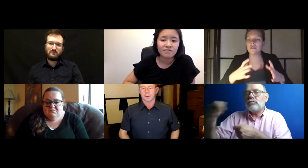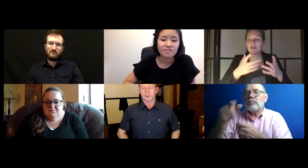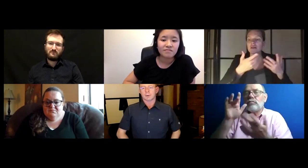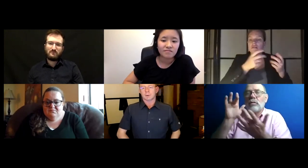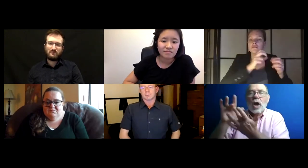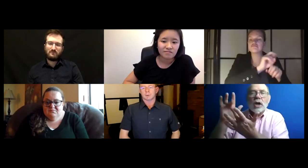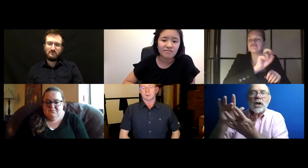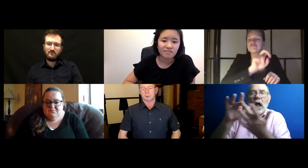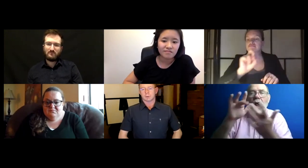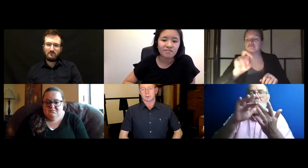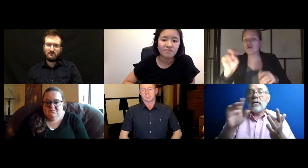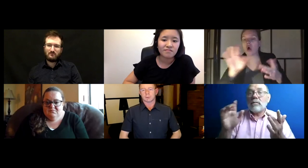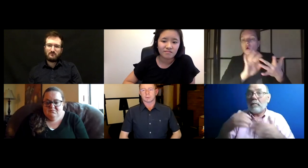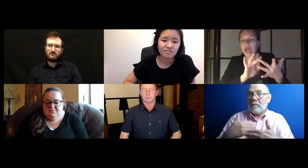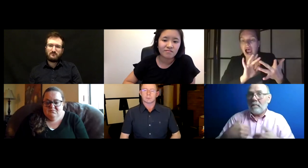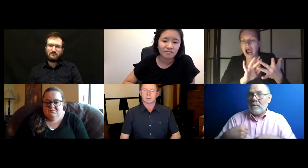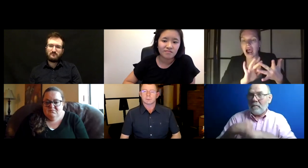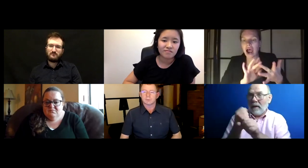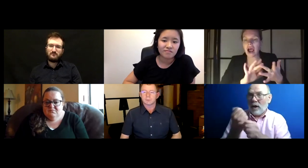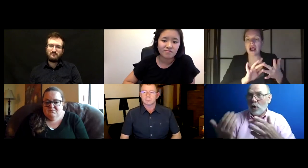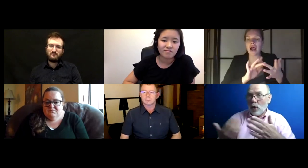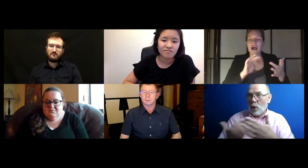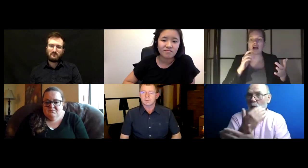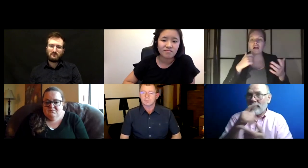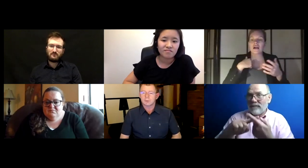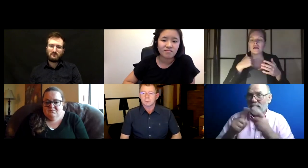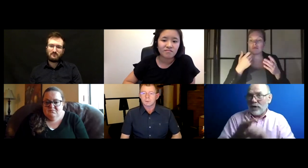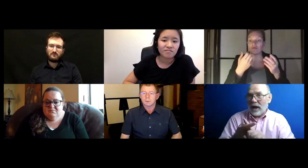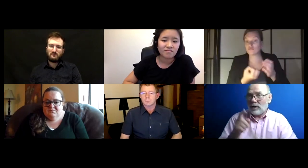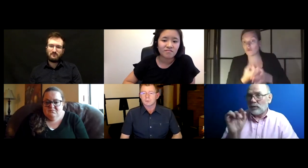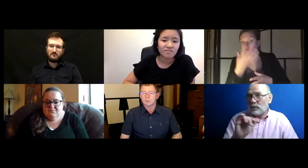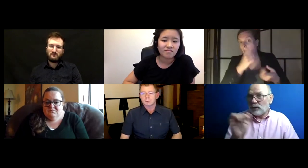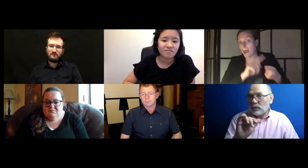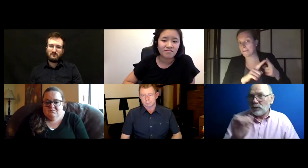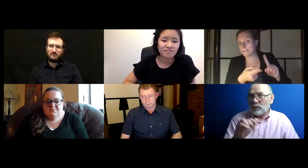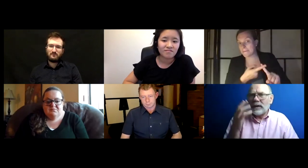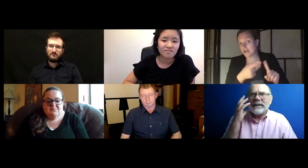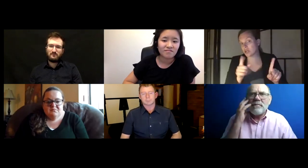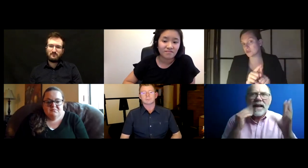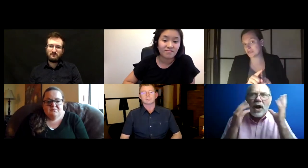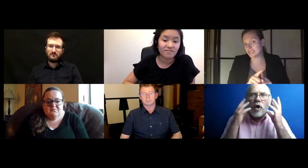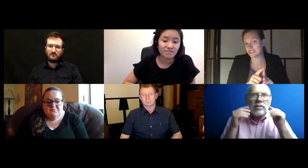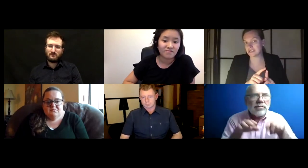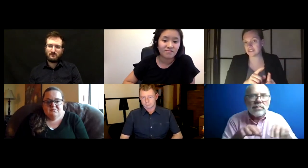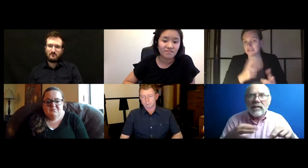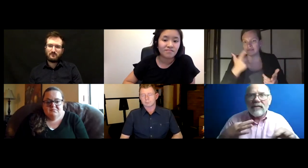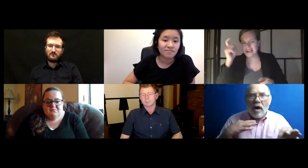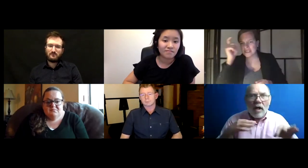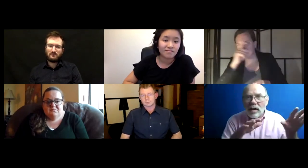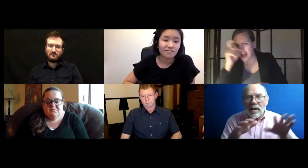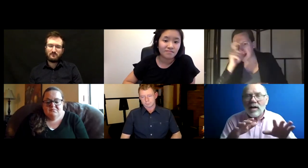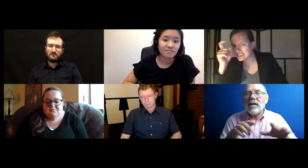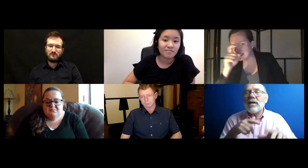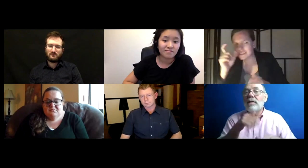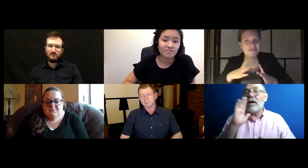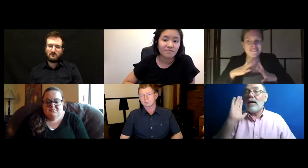office, distributing campaign materials. And that's an opportunity to make new friends, as previously mentioned. You're